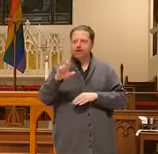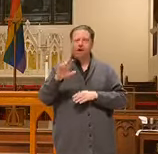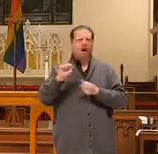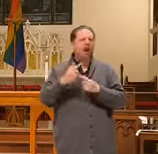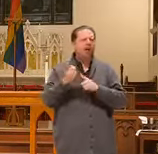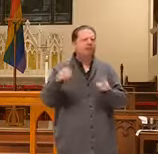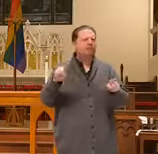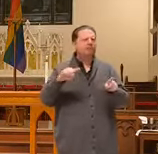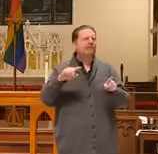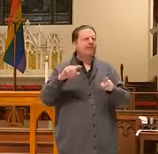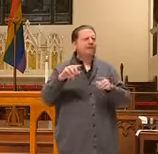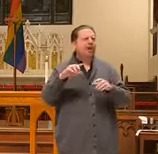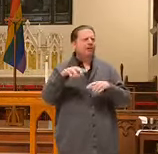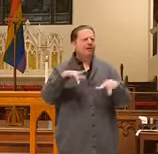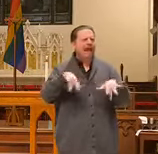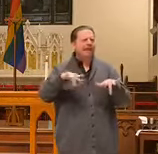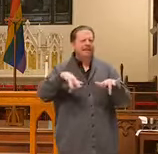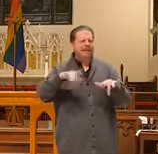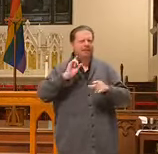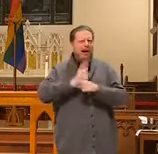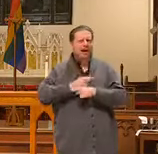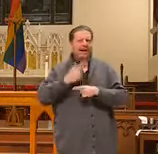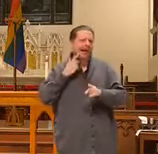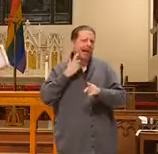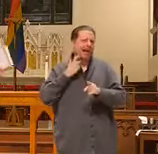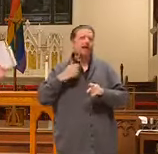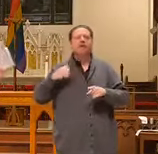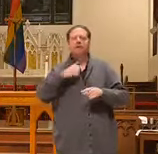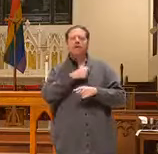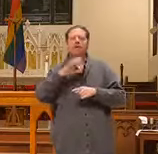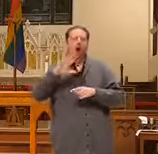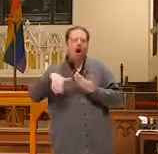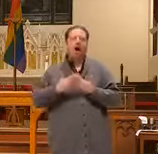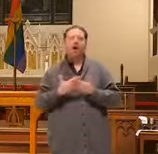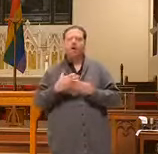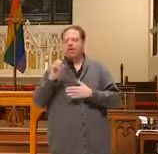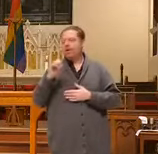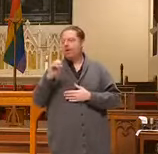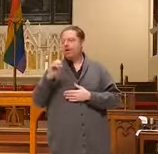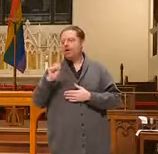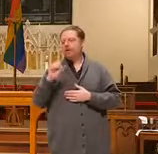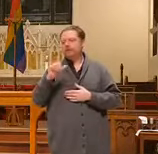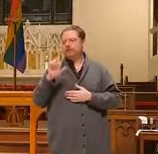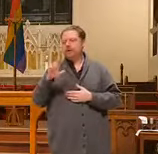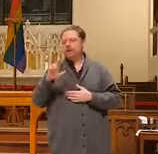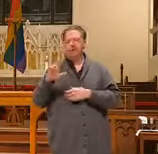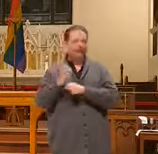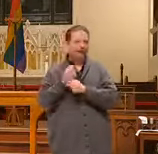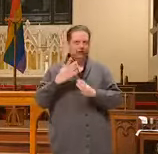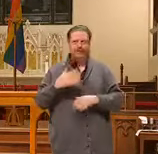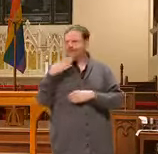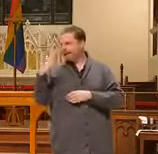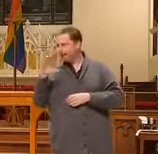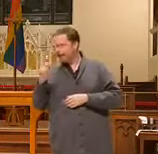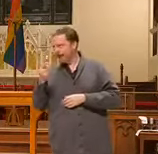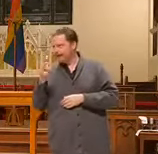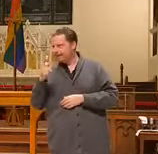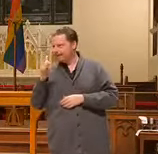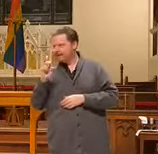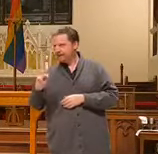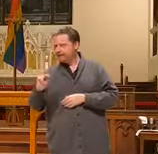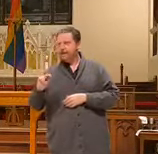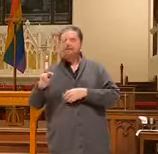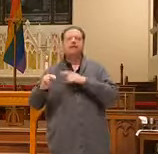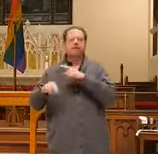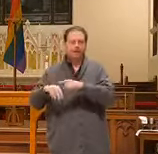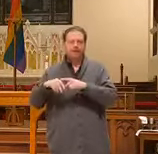get home, you can see who won. But anyway, I think we're all Oscar winners. Especially Kathleen. Thank you so much. That the light and darkness